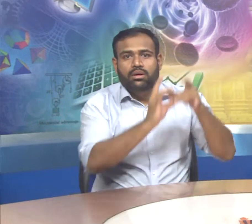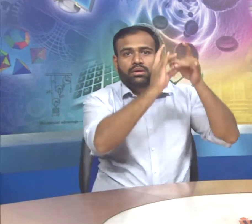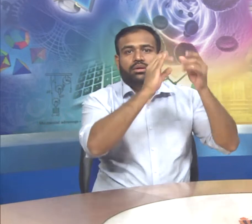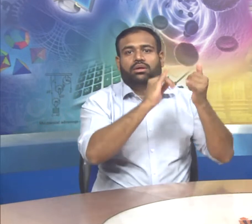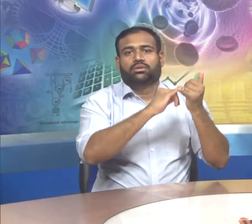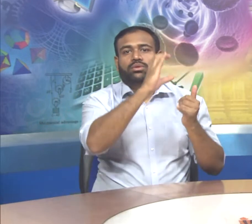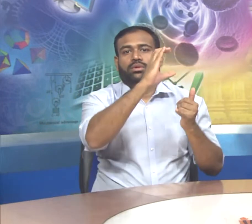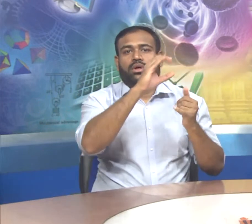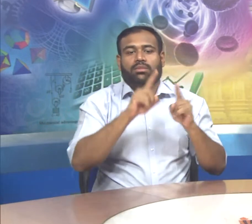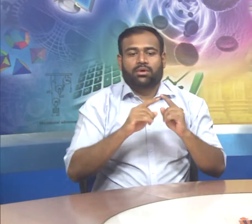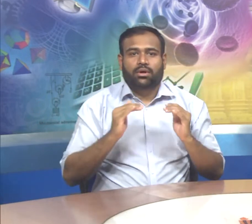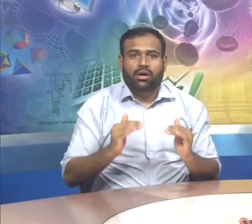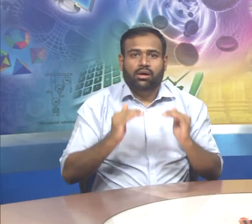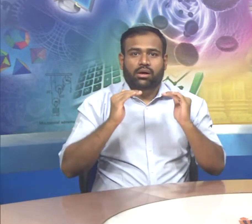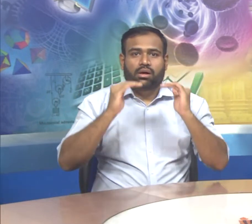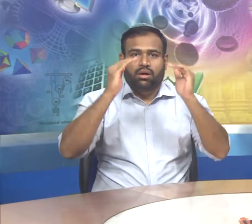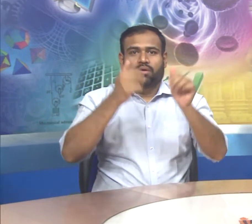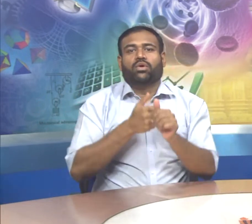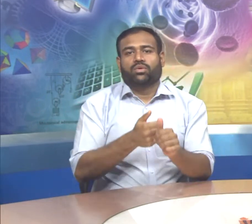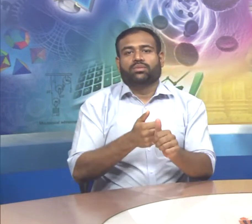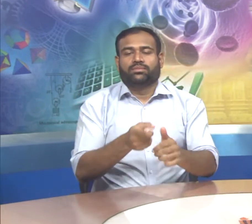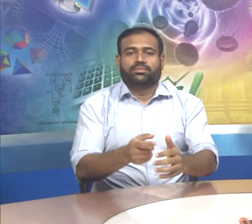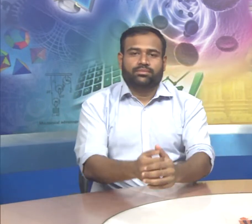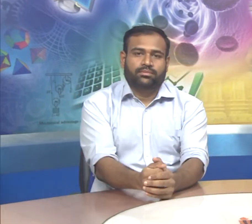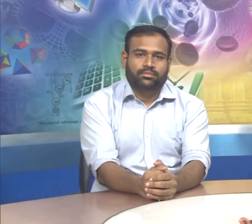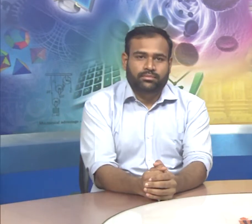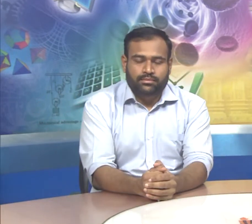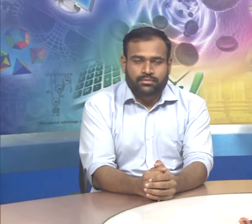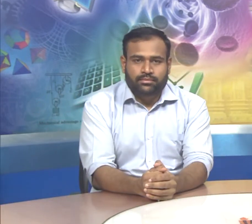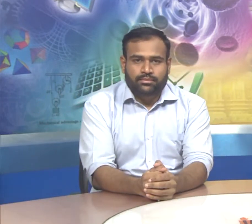Court, which decide criminal cases.